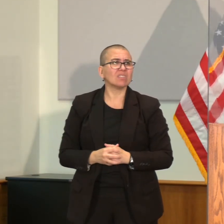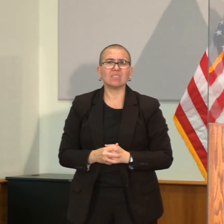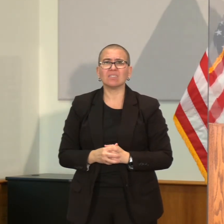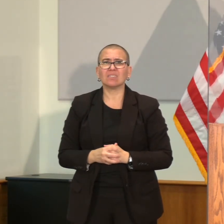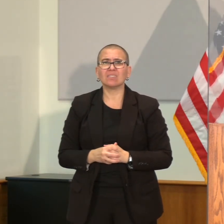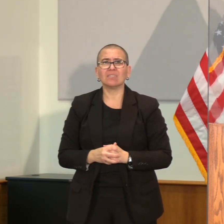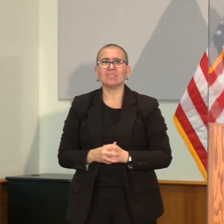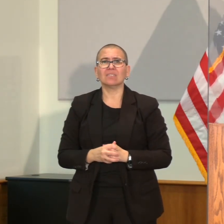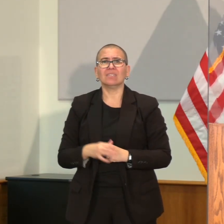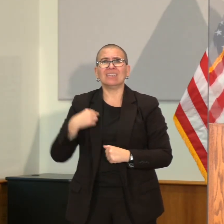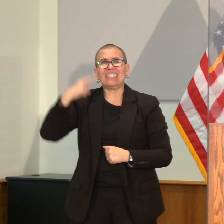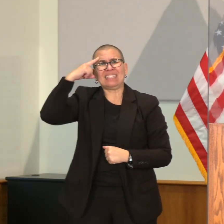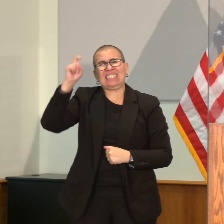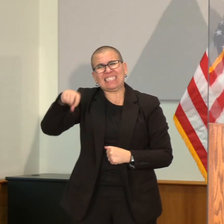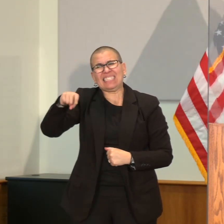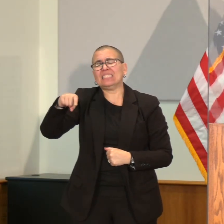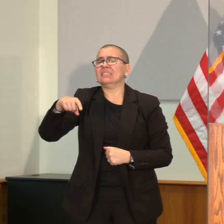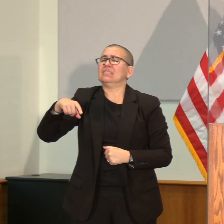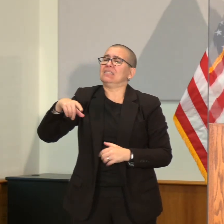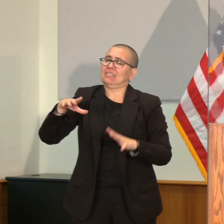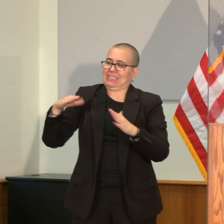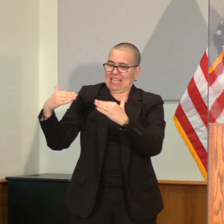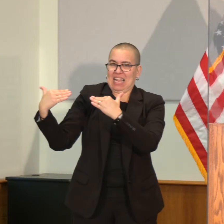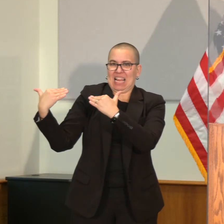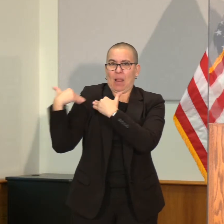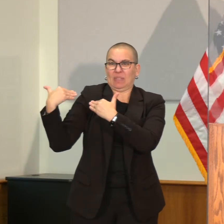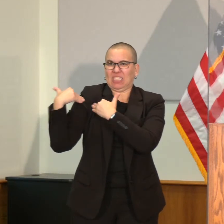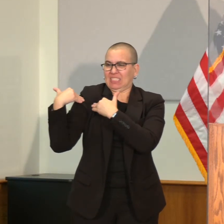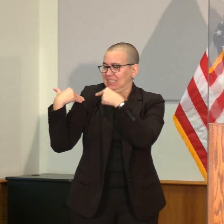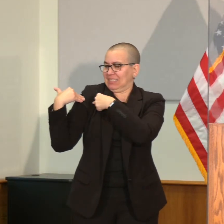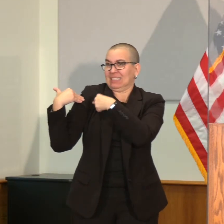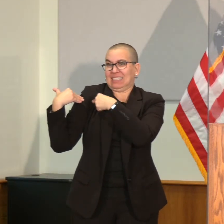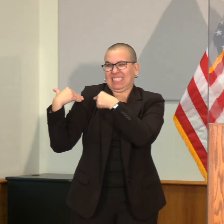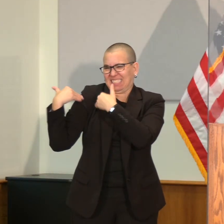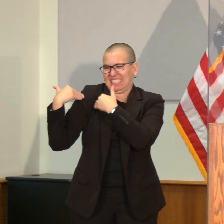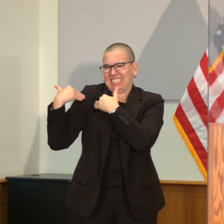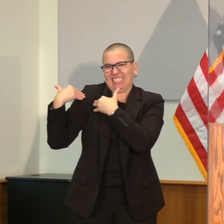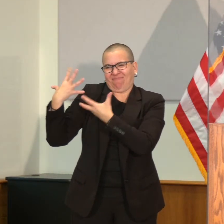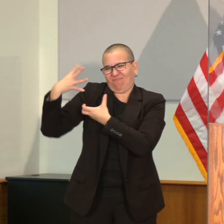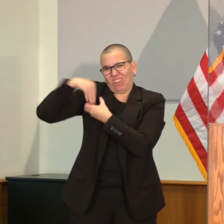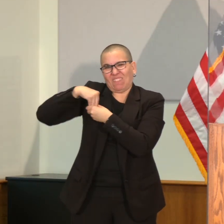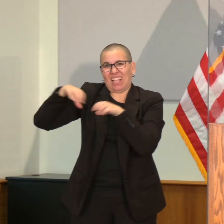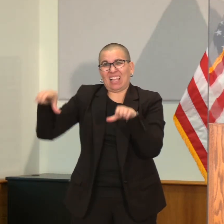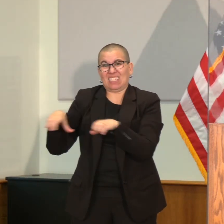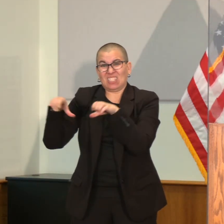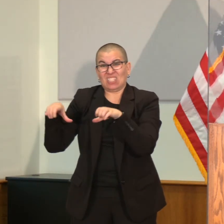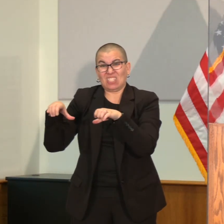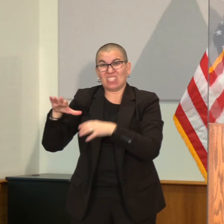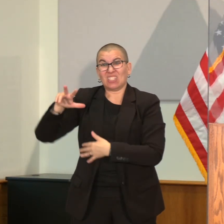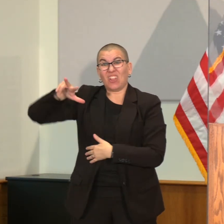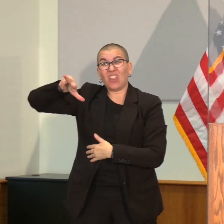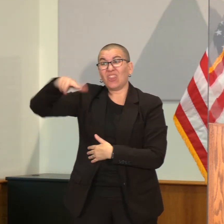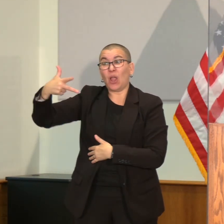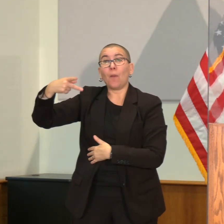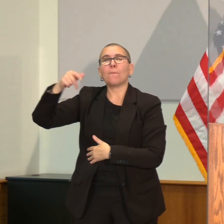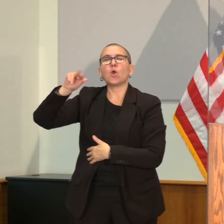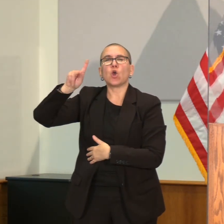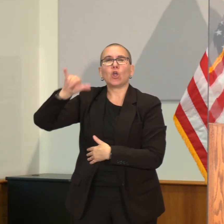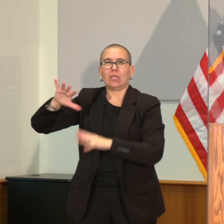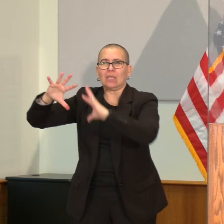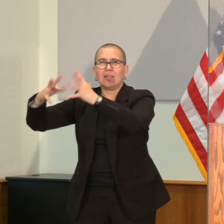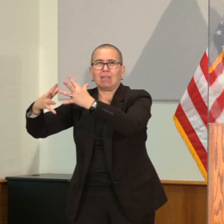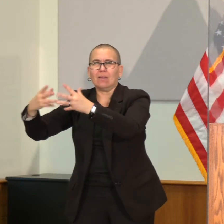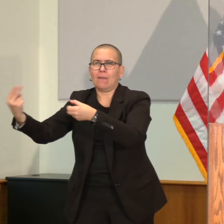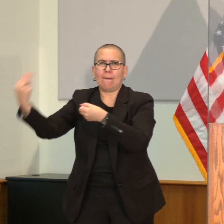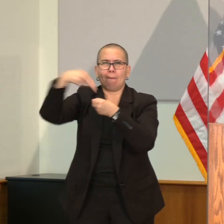there'll be accountability. There'll be an accountability on actions. We'll bring in third-party folks who are going to evaluate. I have the ability to influence that change